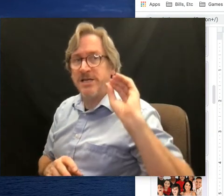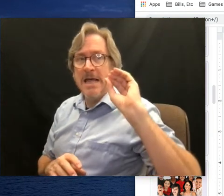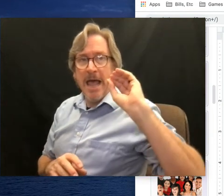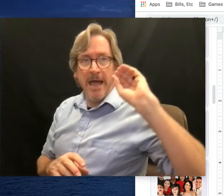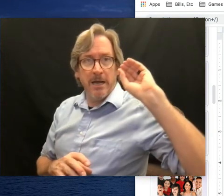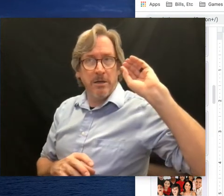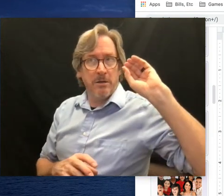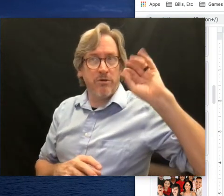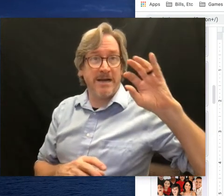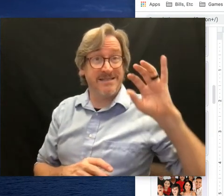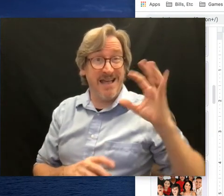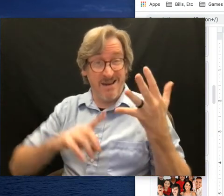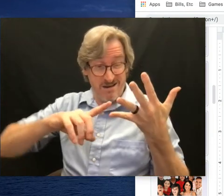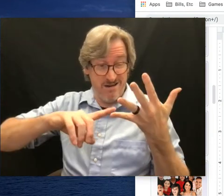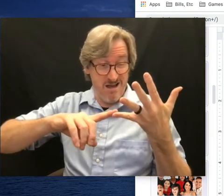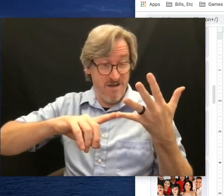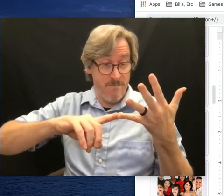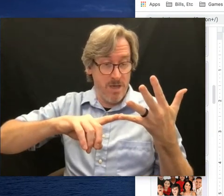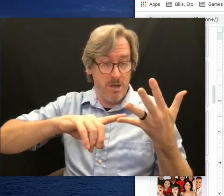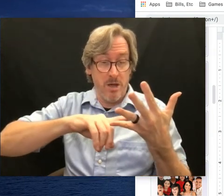pause and practice that.